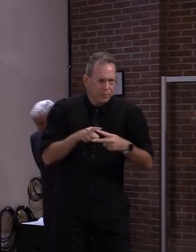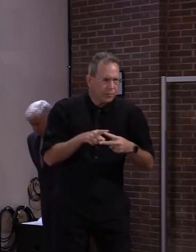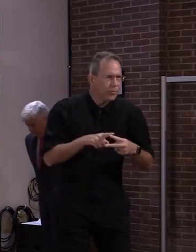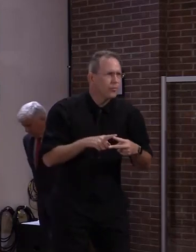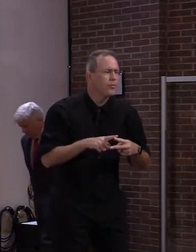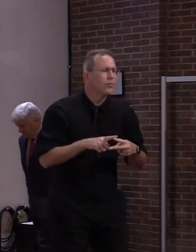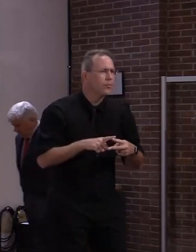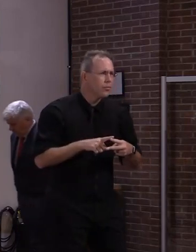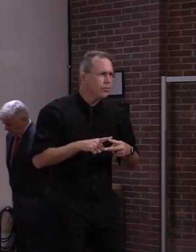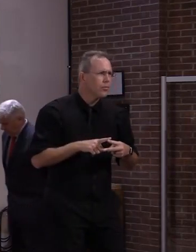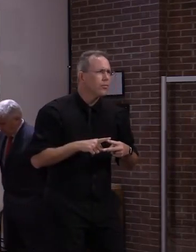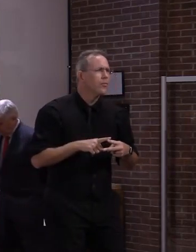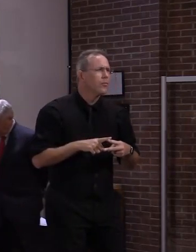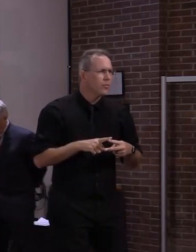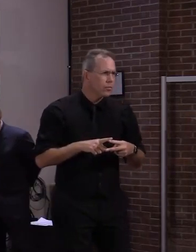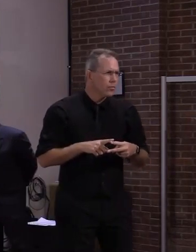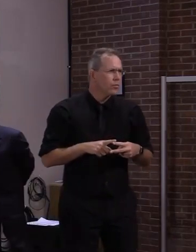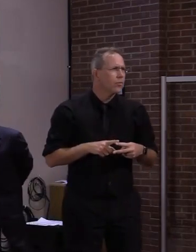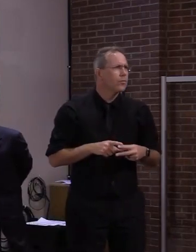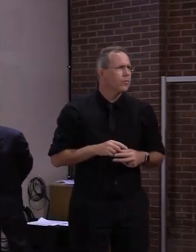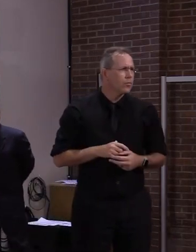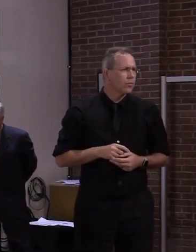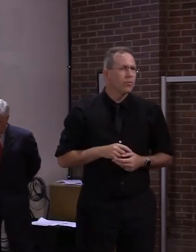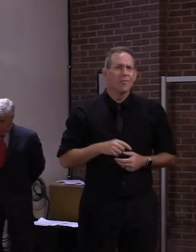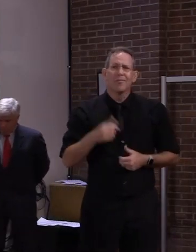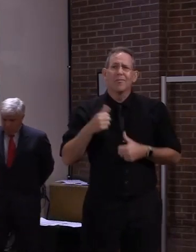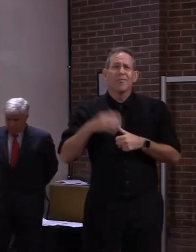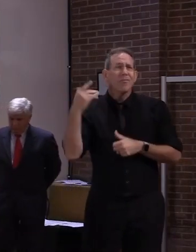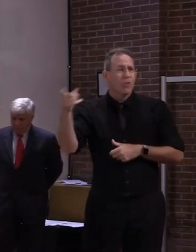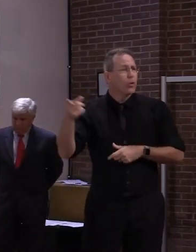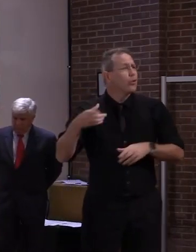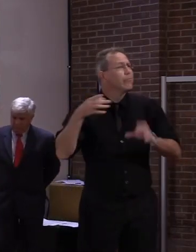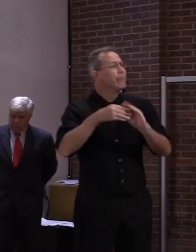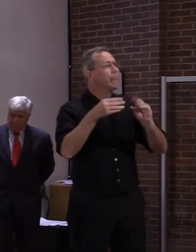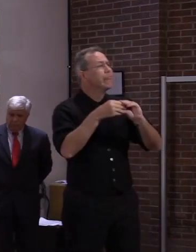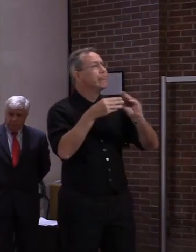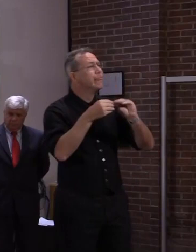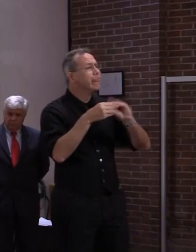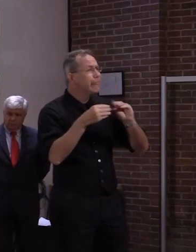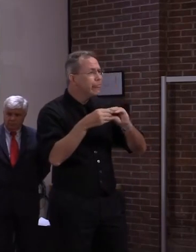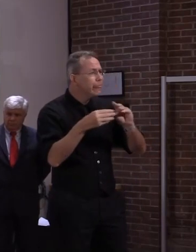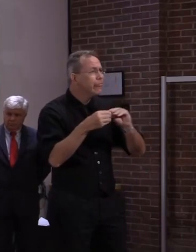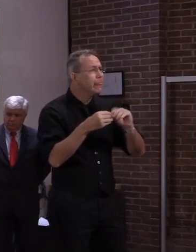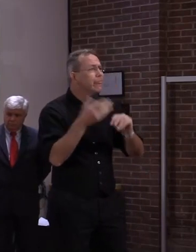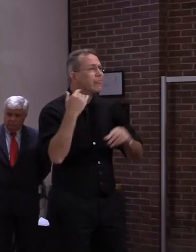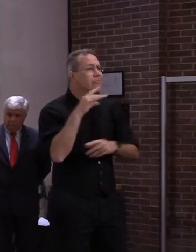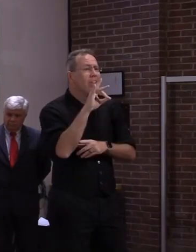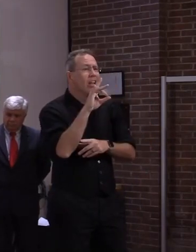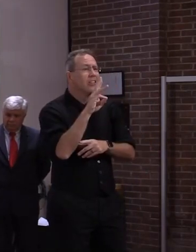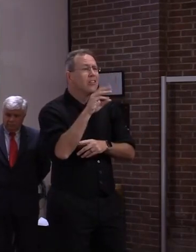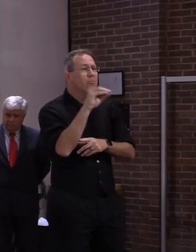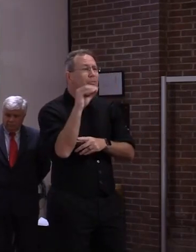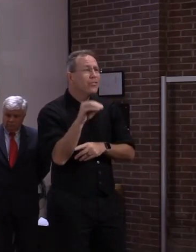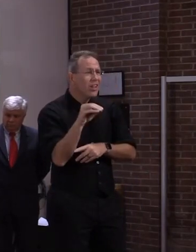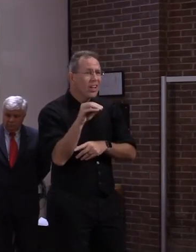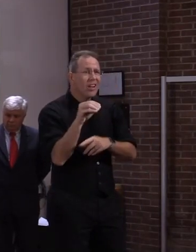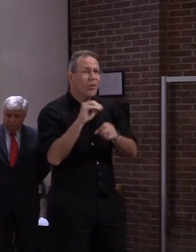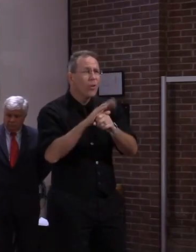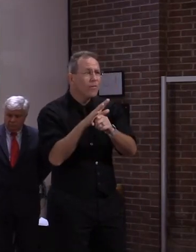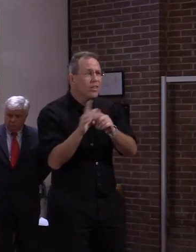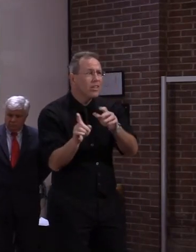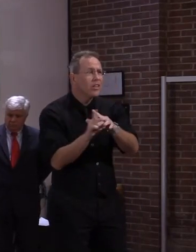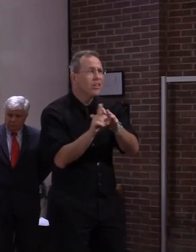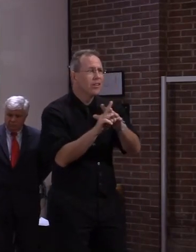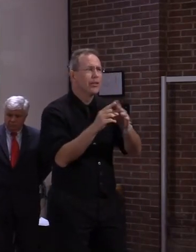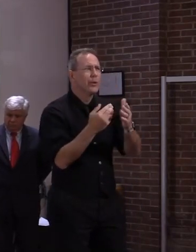time that you spoke to us you said that nearly 86 percent of new code cases were the delta